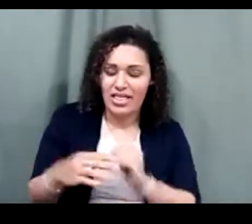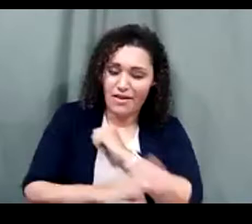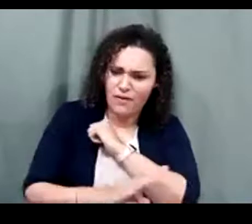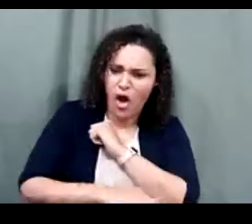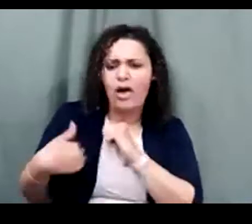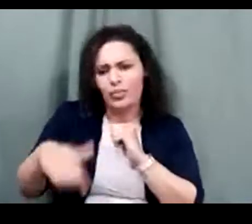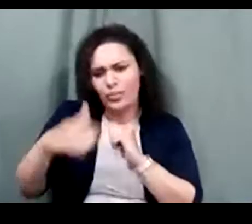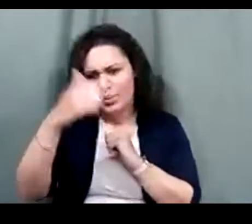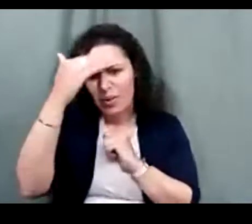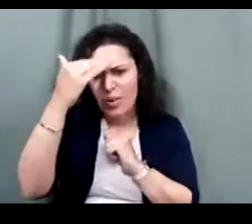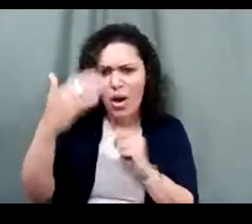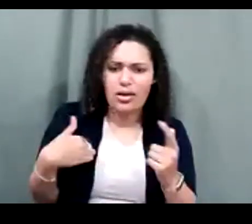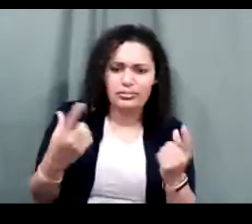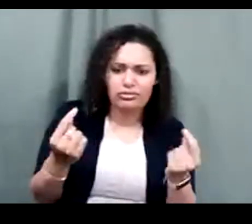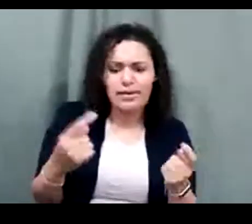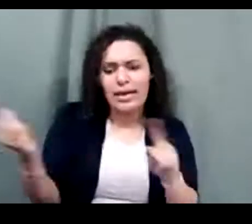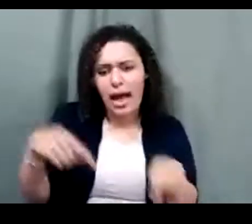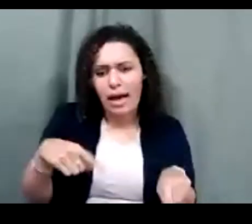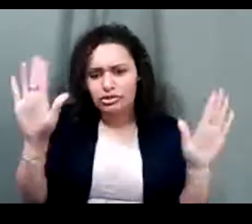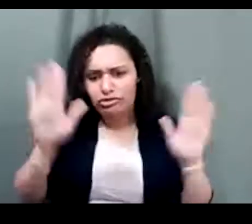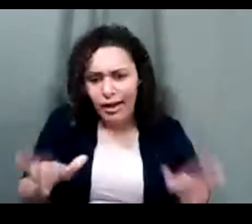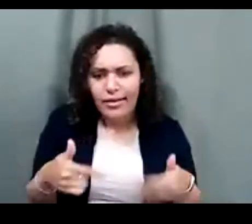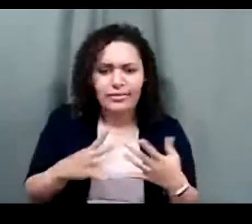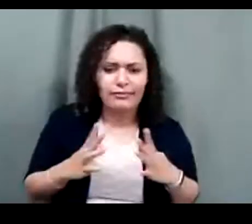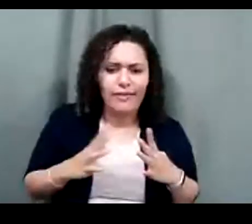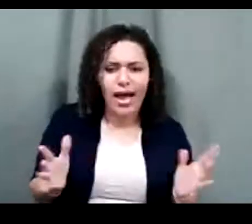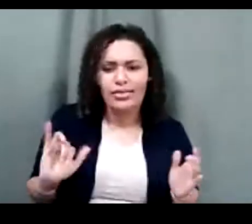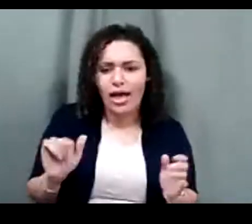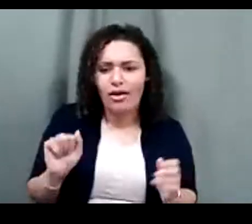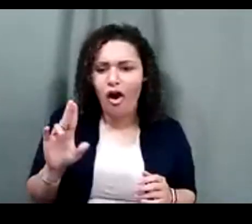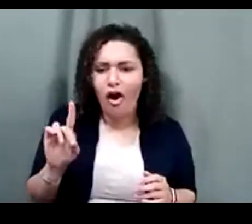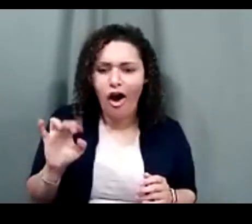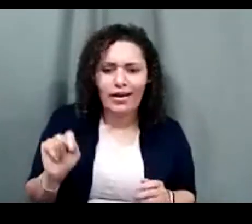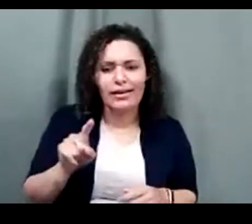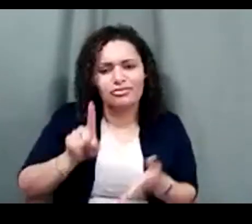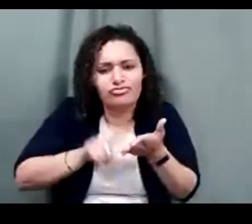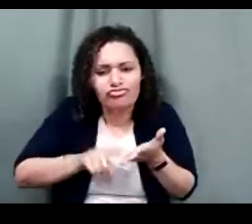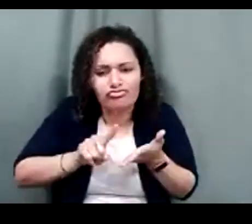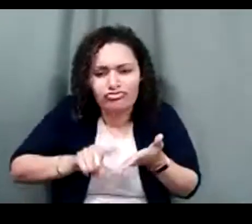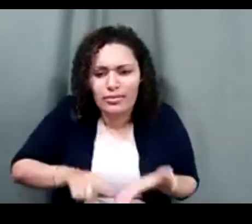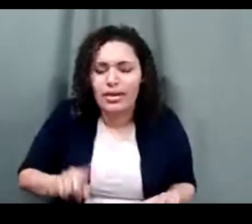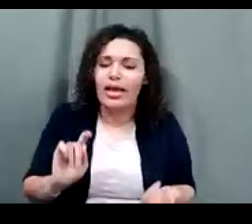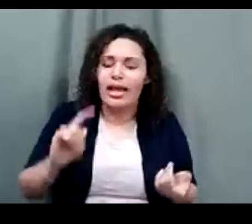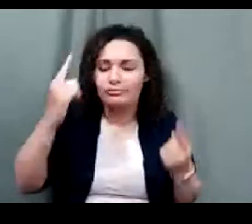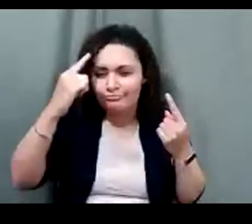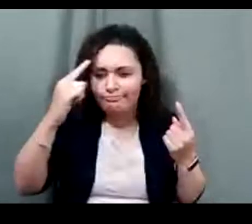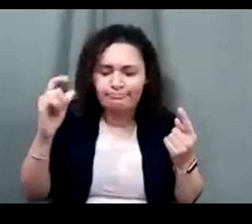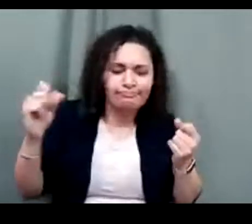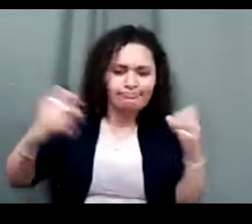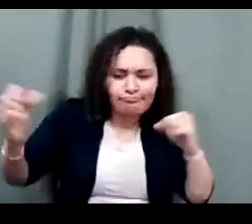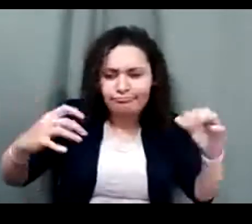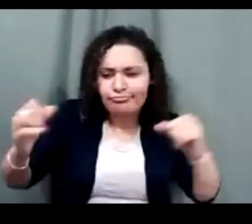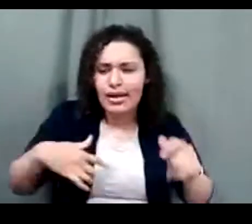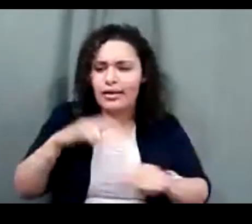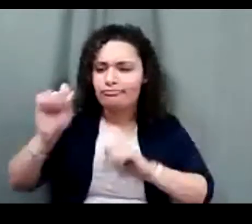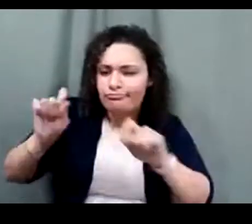Like when he comes, it's great. And it's kind of like an audit where we go over everything we're doing and we rethink and we ask questions and we